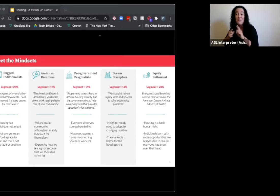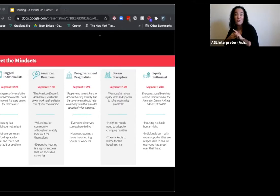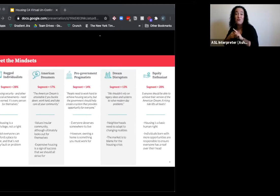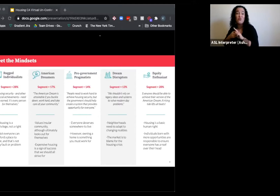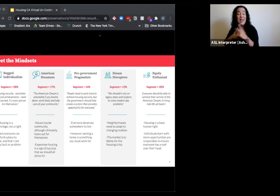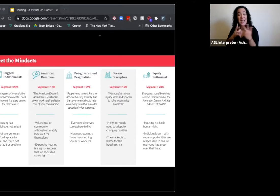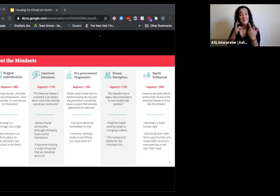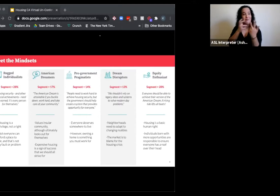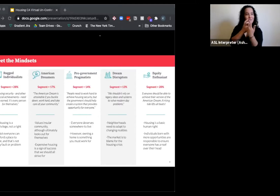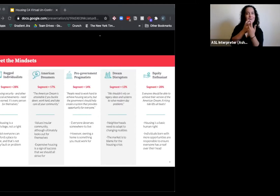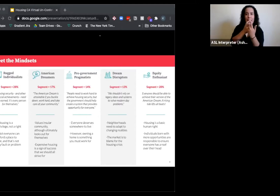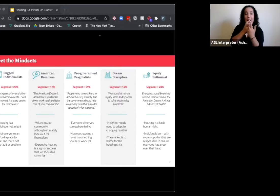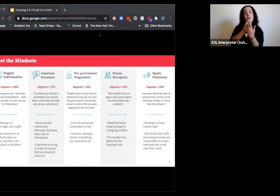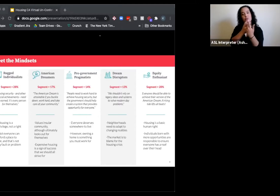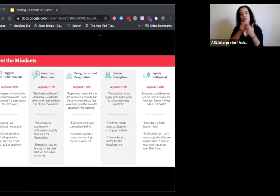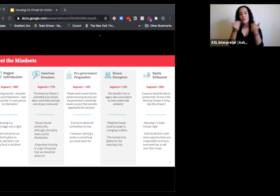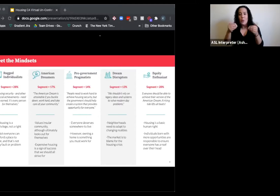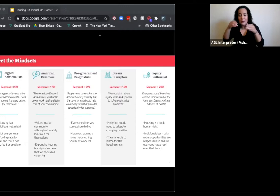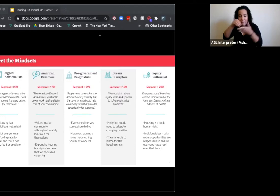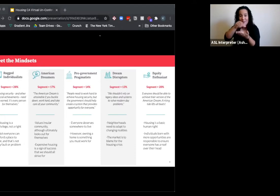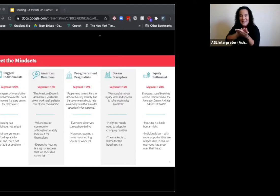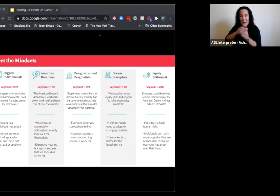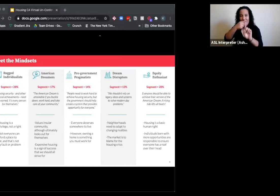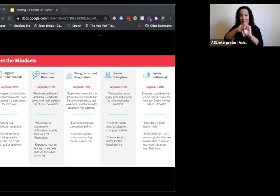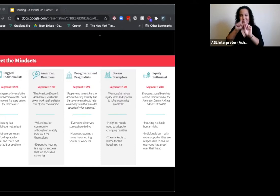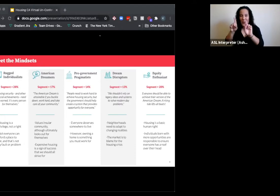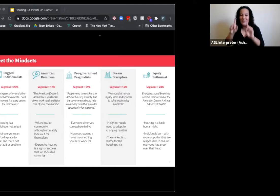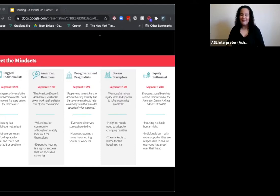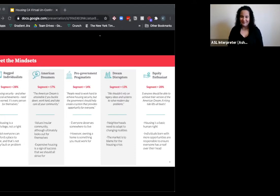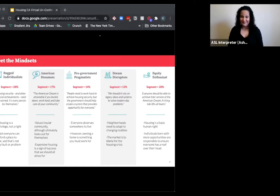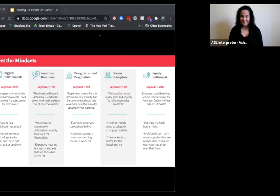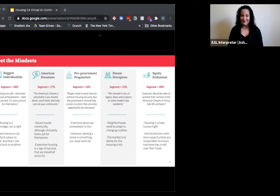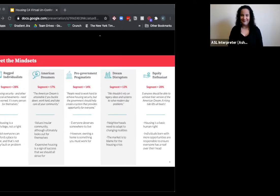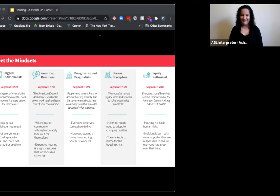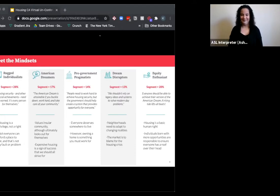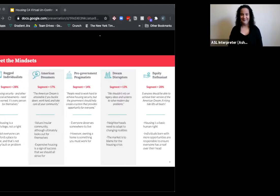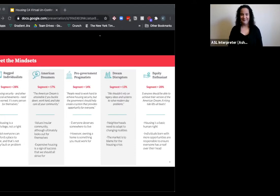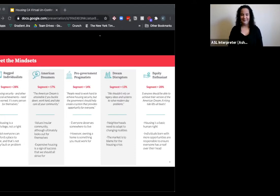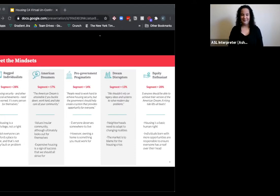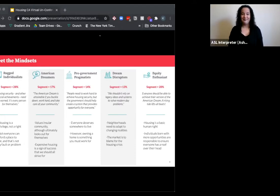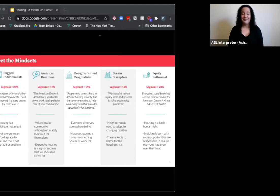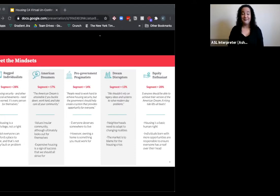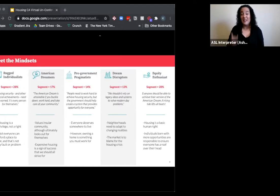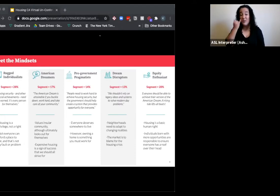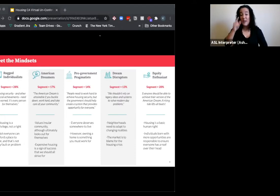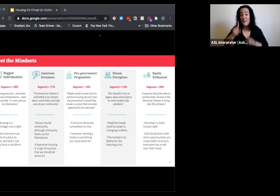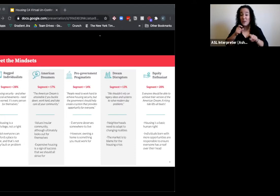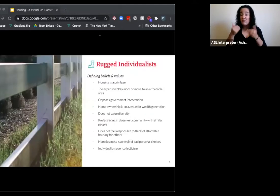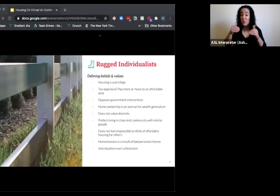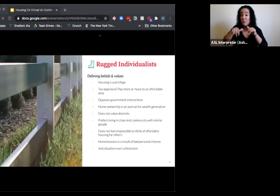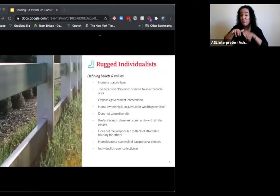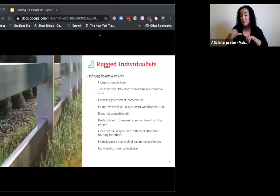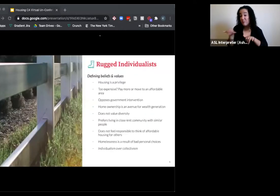one in the chat and tell us a little bit more about this segment, some questions that you may have about them.